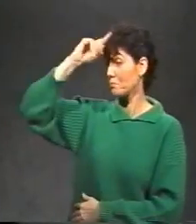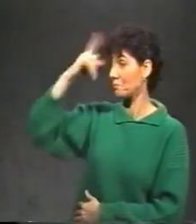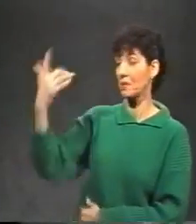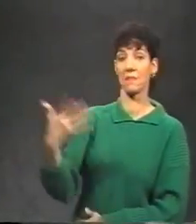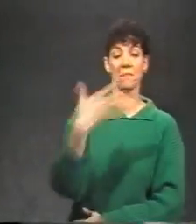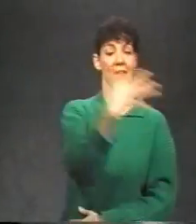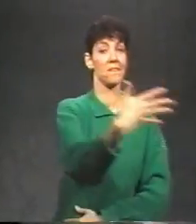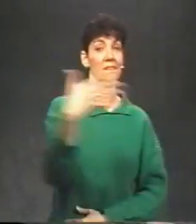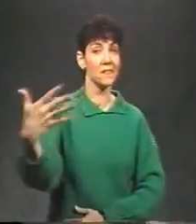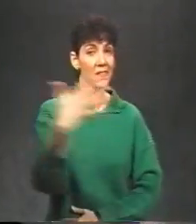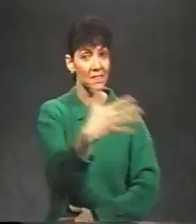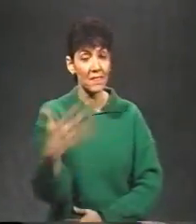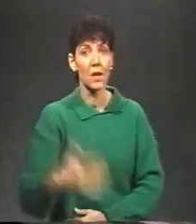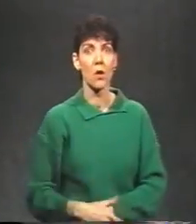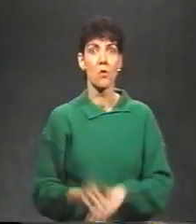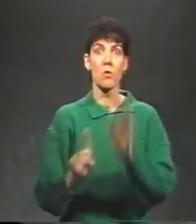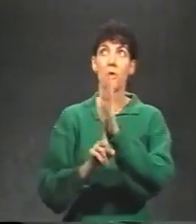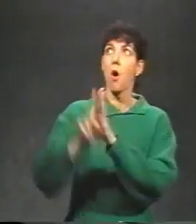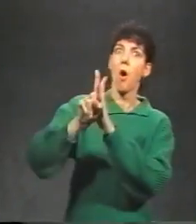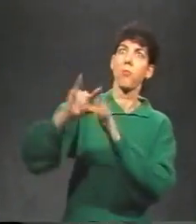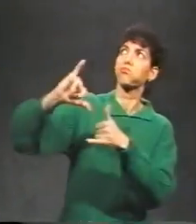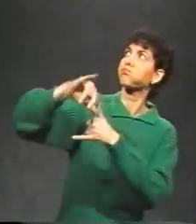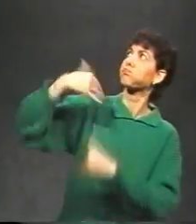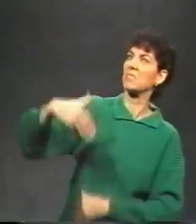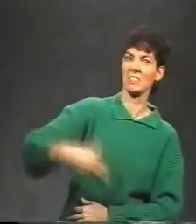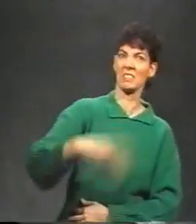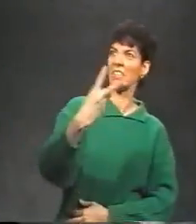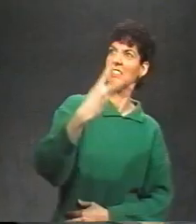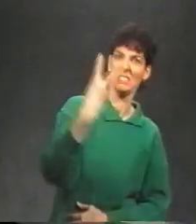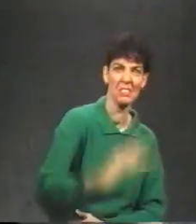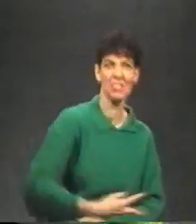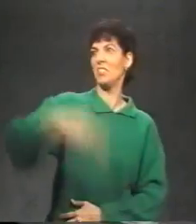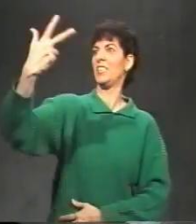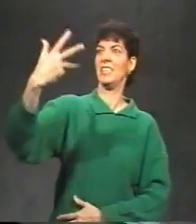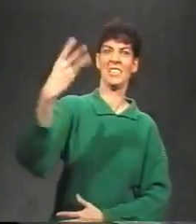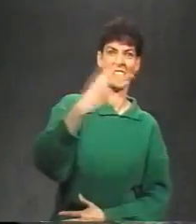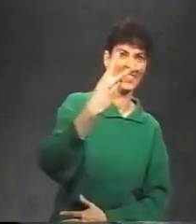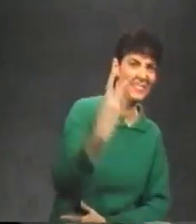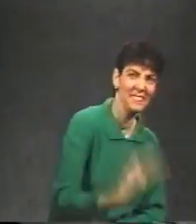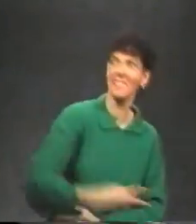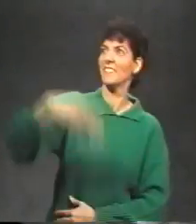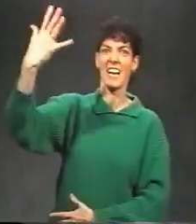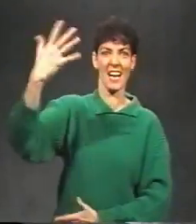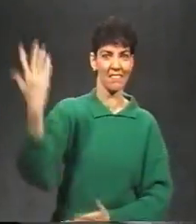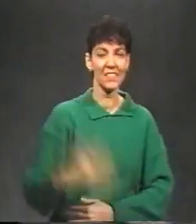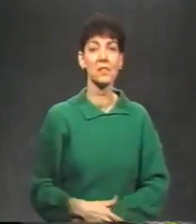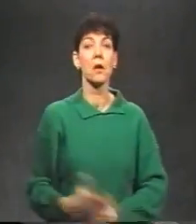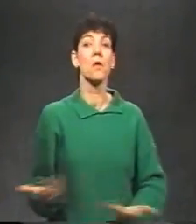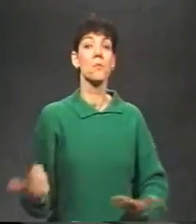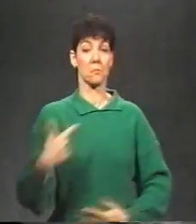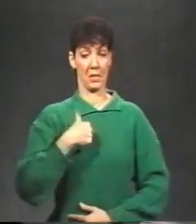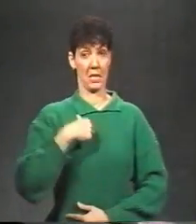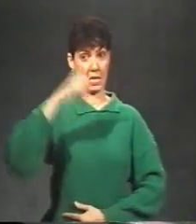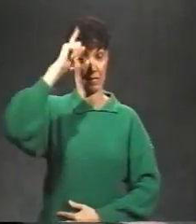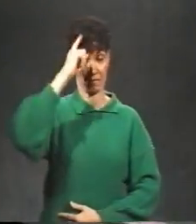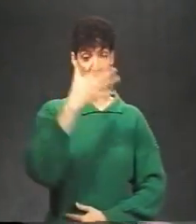The degree to which a signer will make the second number higher is relative to their own perceptions about average or tall